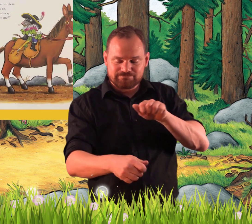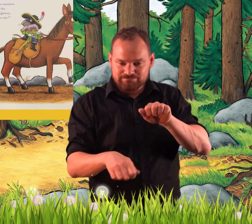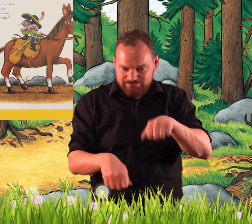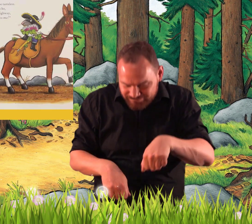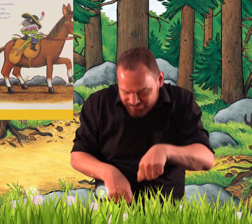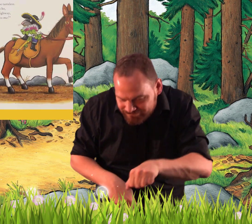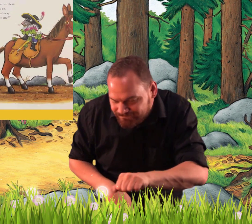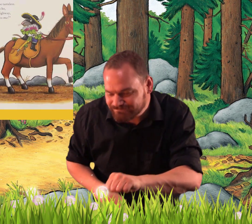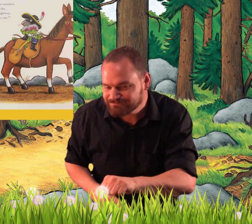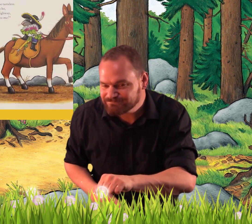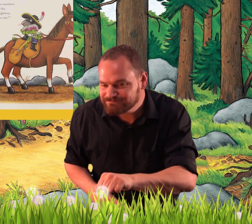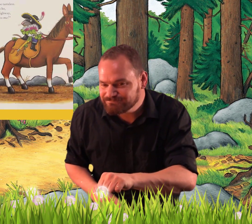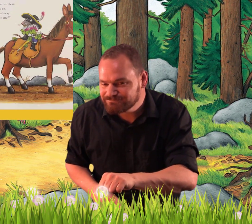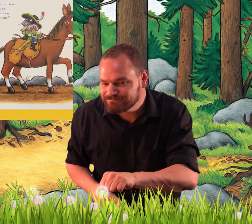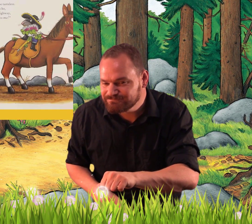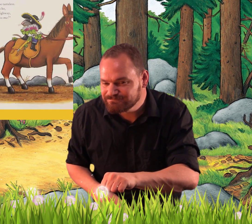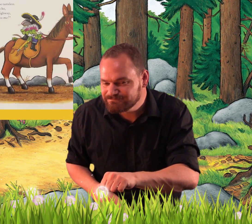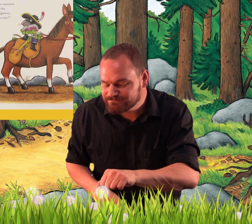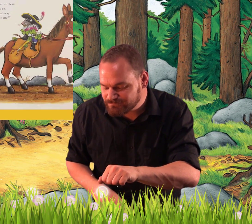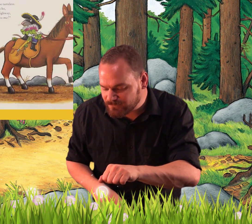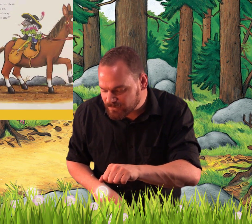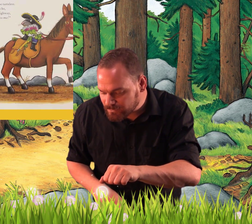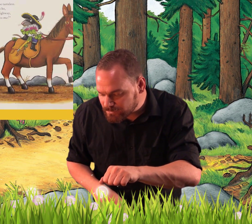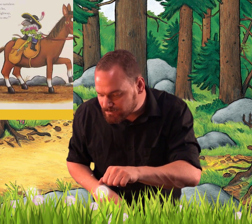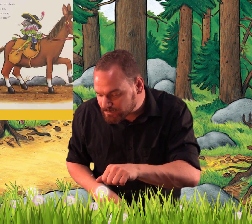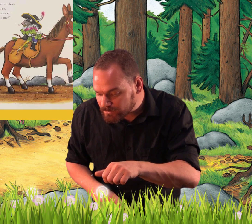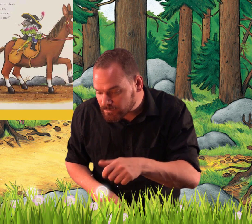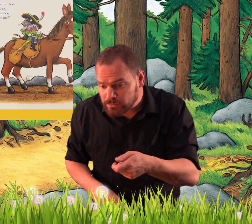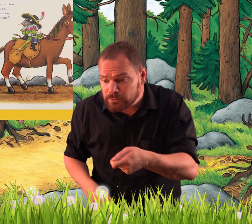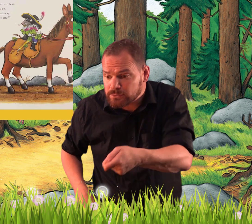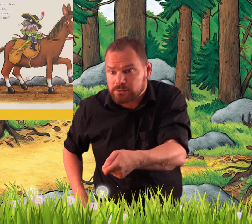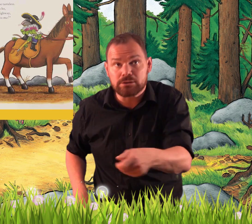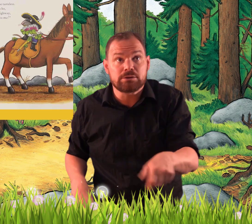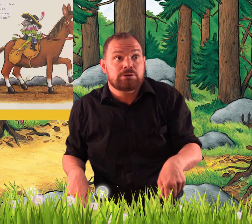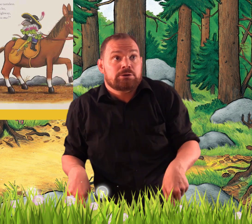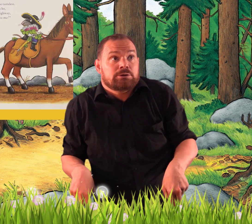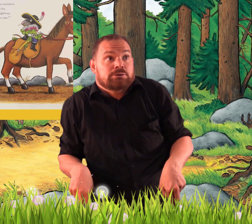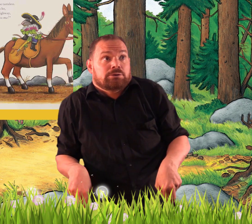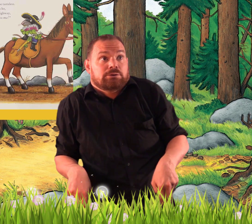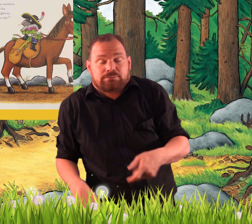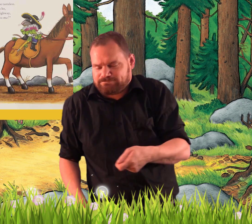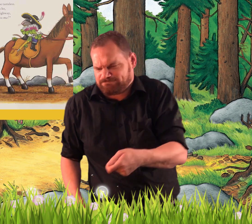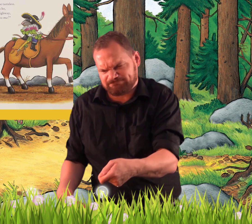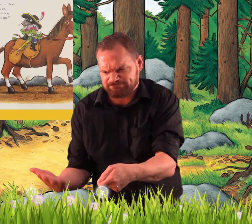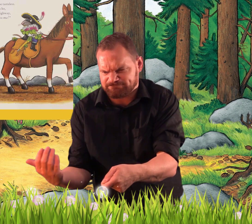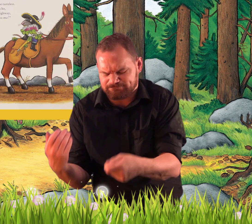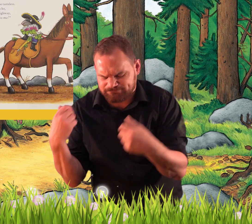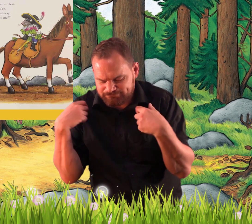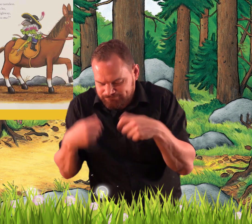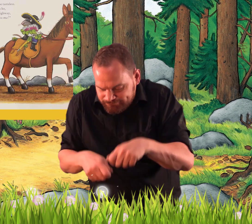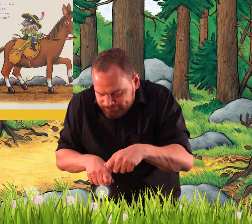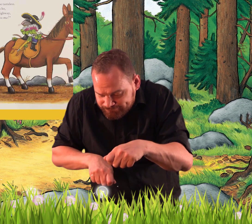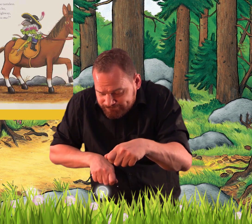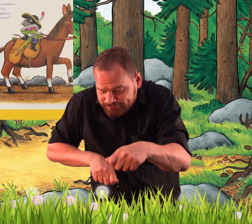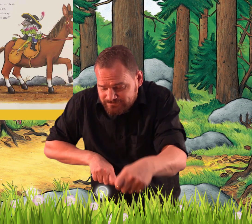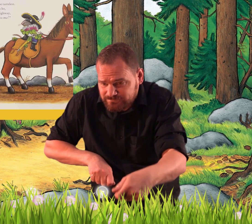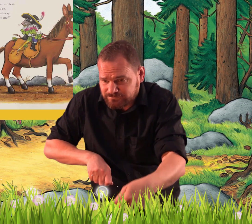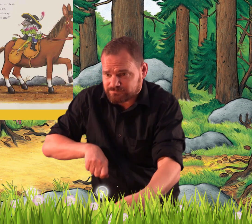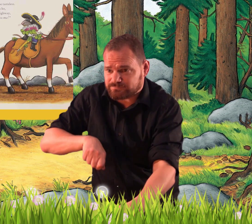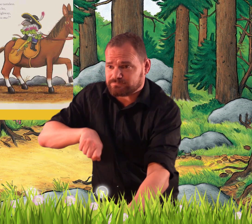backpack and slowly unzipped her bag. The highway rat still had his sword pointed to her. Reluctantly,